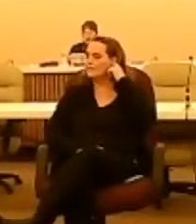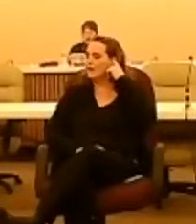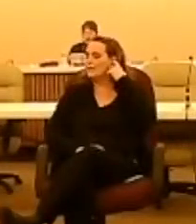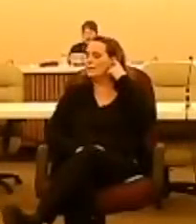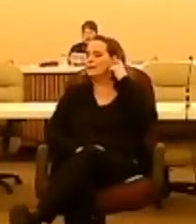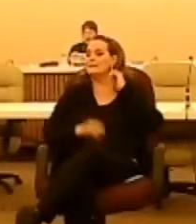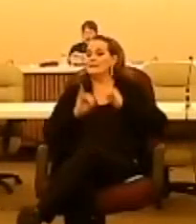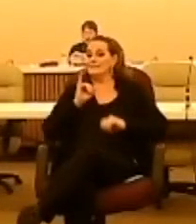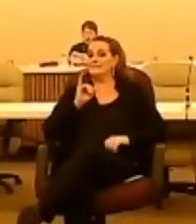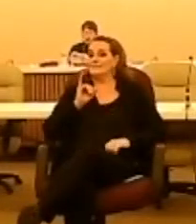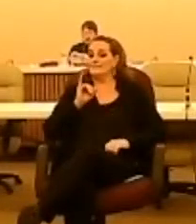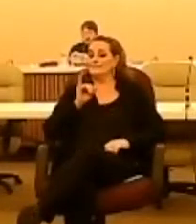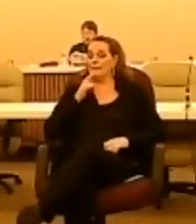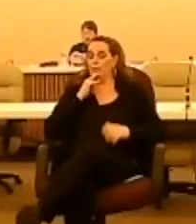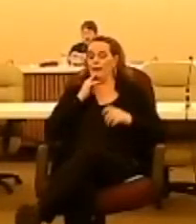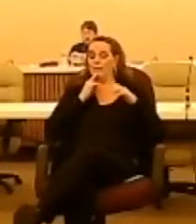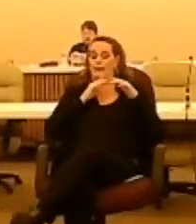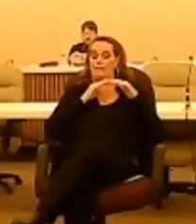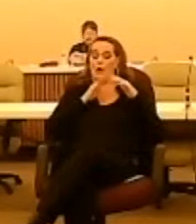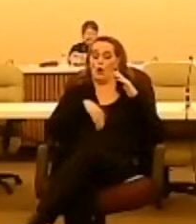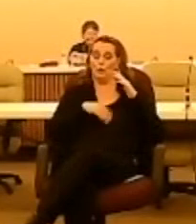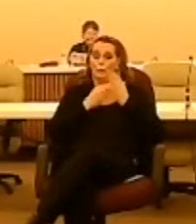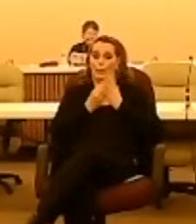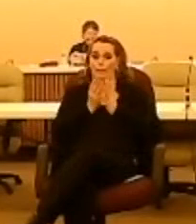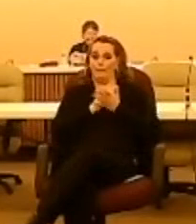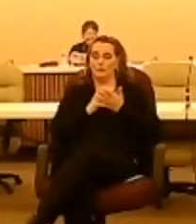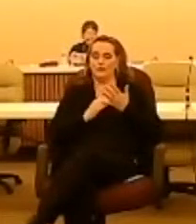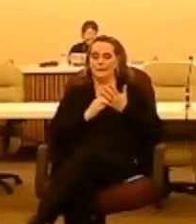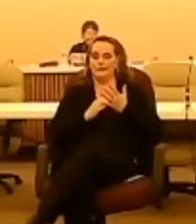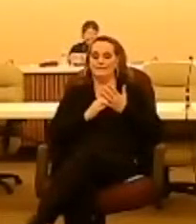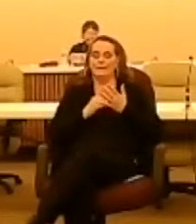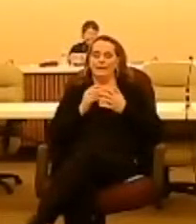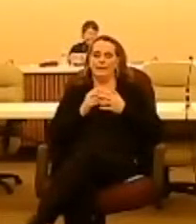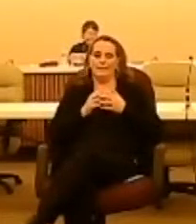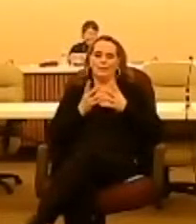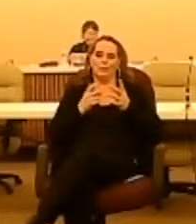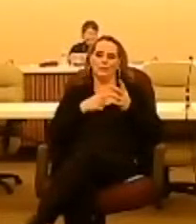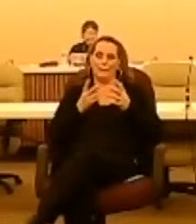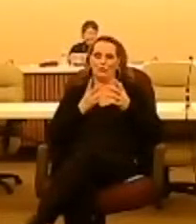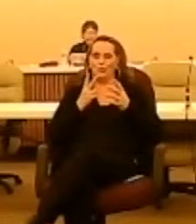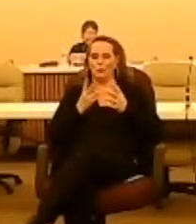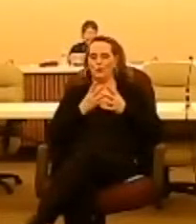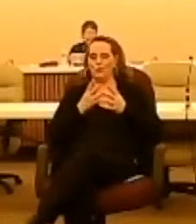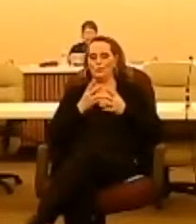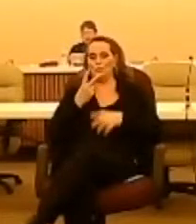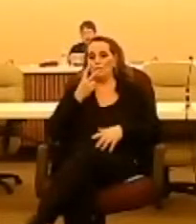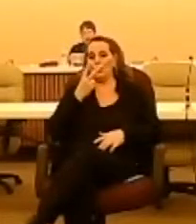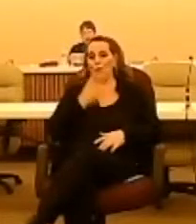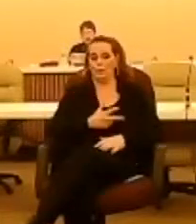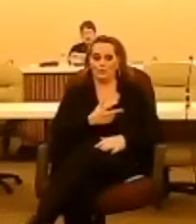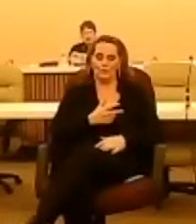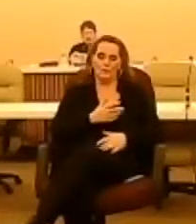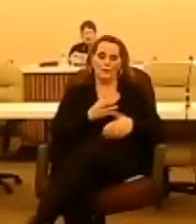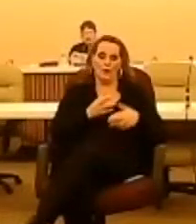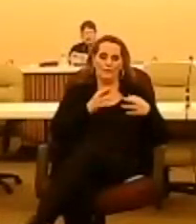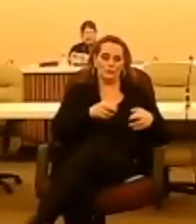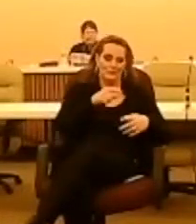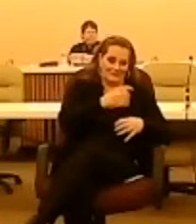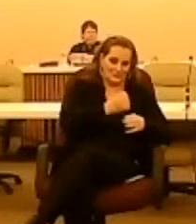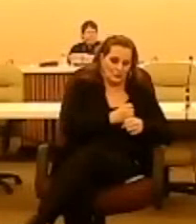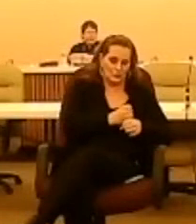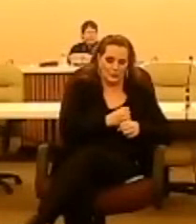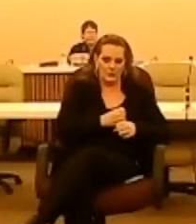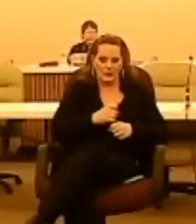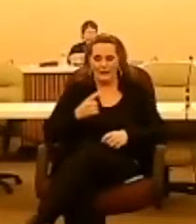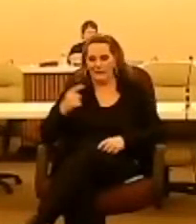if we'd have stayed under the budget, we would have disturbed about 2/3 of the street this year and 1/3 of the street next year.